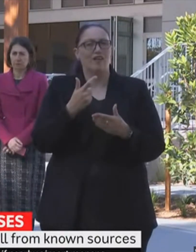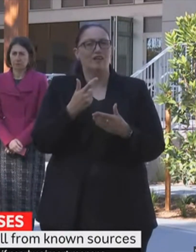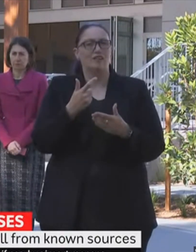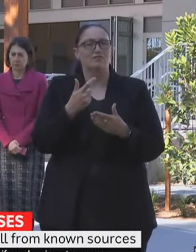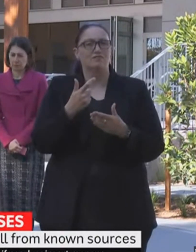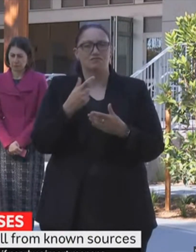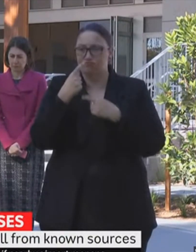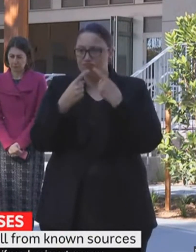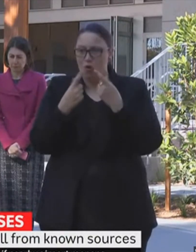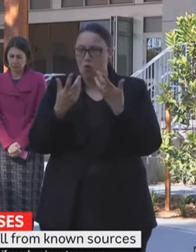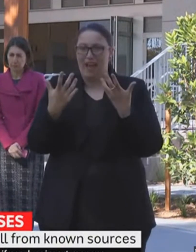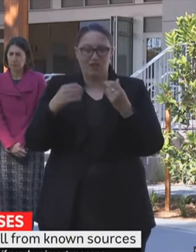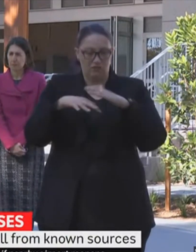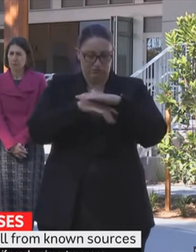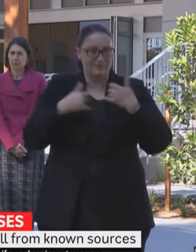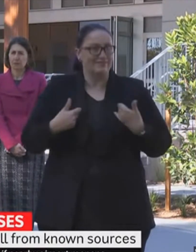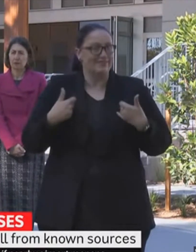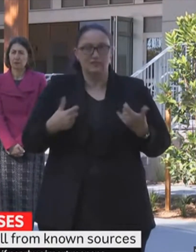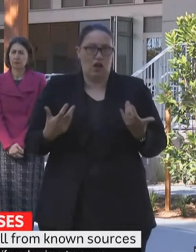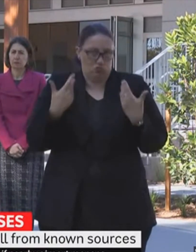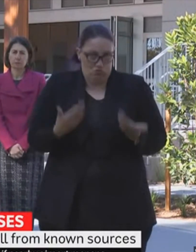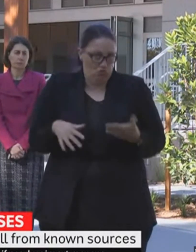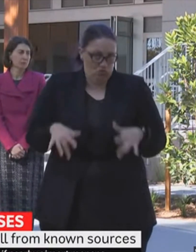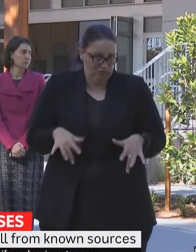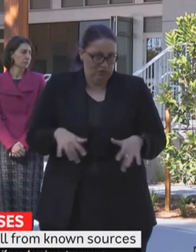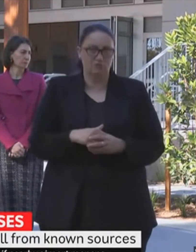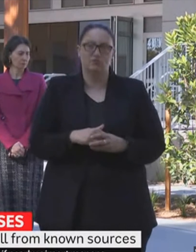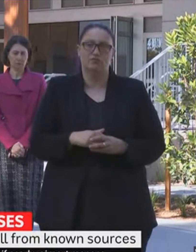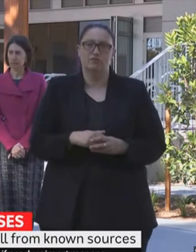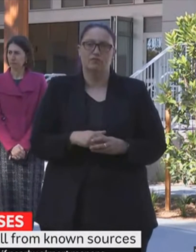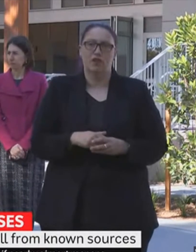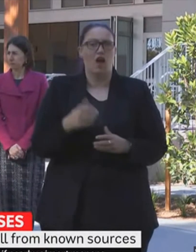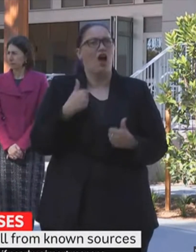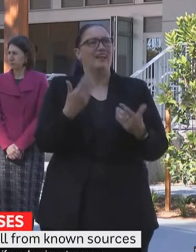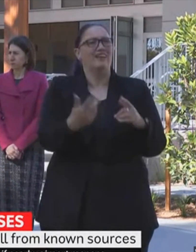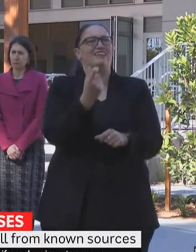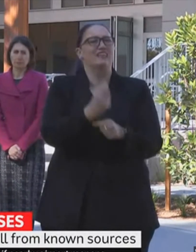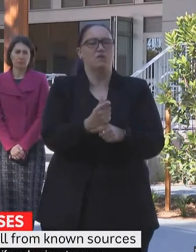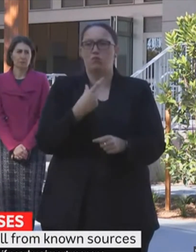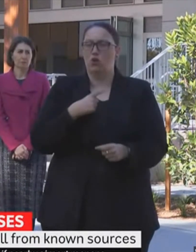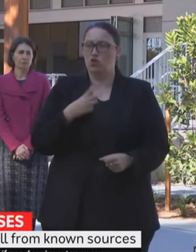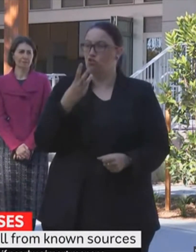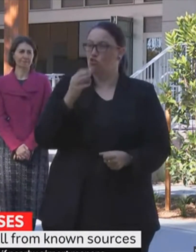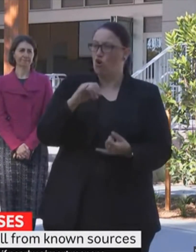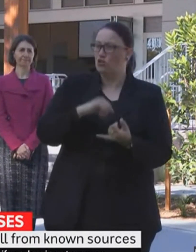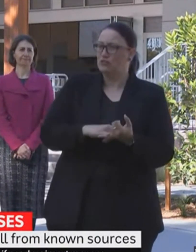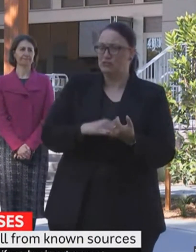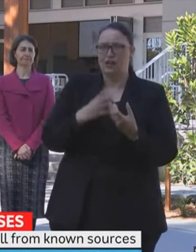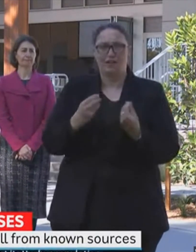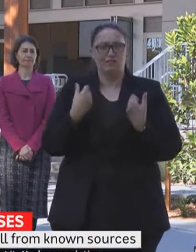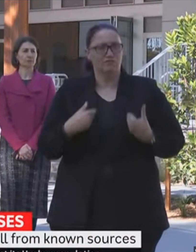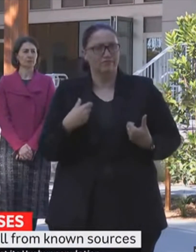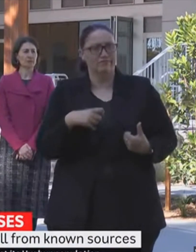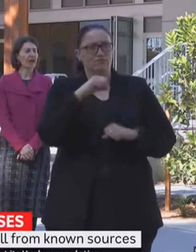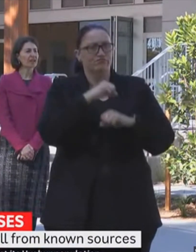hasn't been brought to my attention. I suppose I give it as an illustrative example that whilst we always talk about the more severe impact